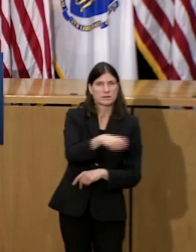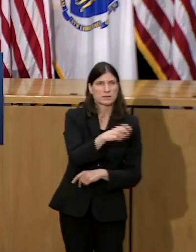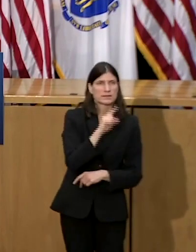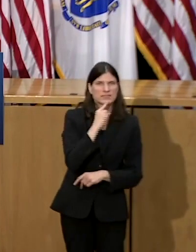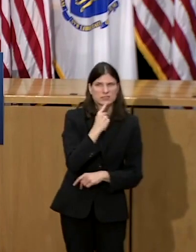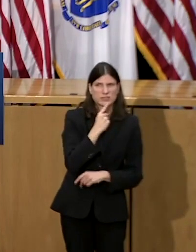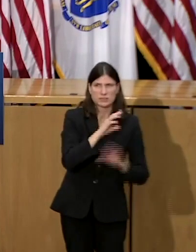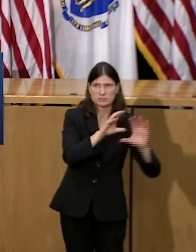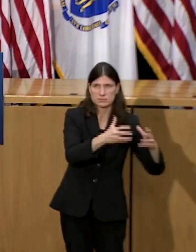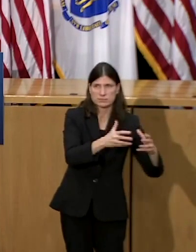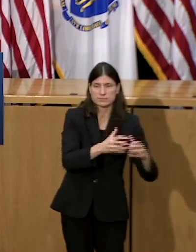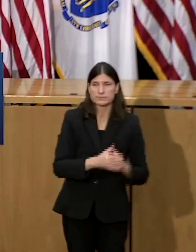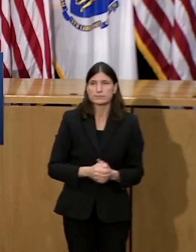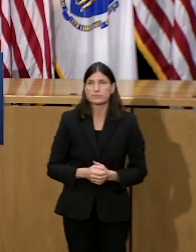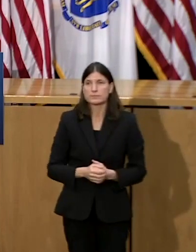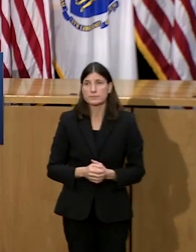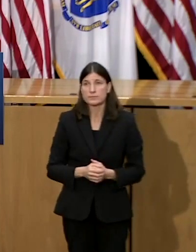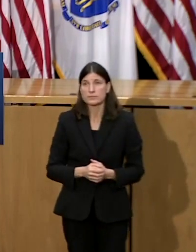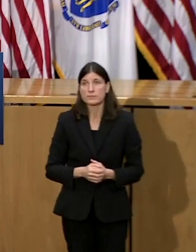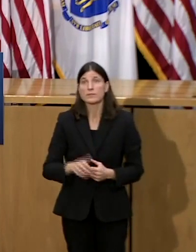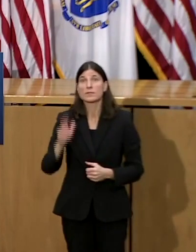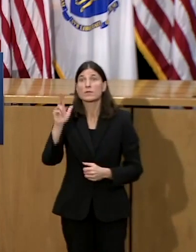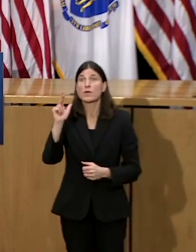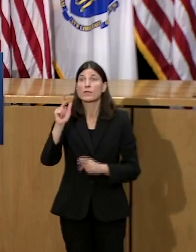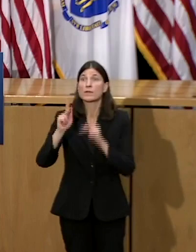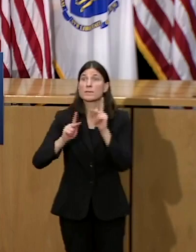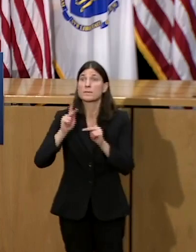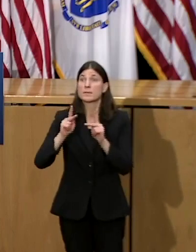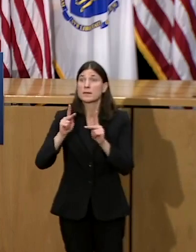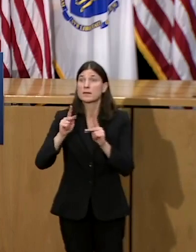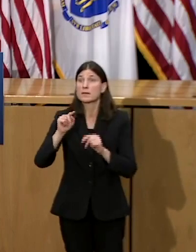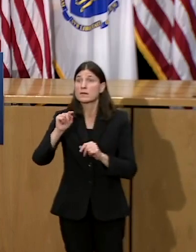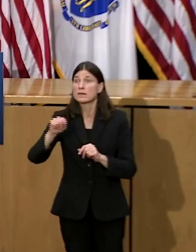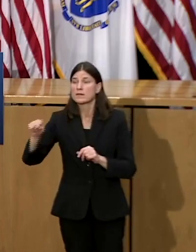23 newly reported deaths among confirmed cases.